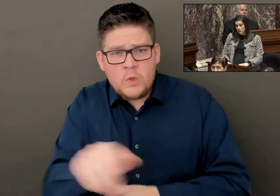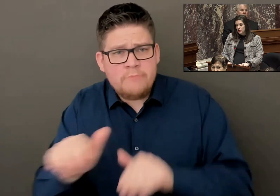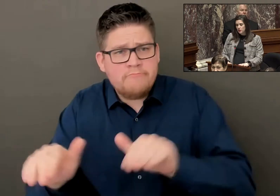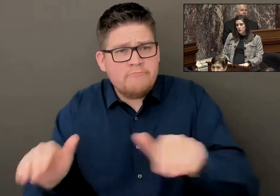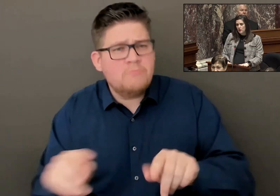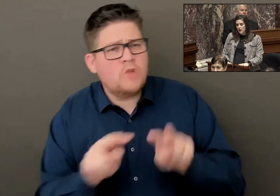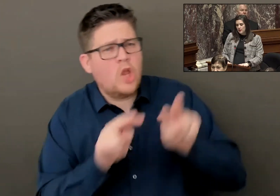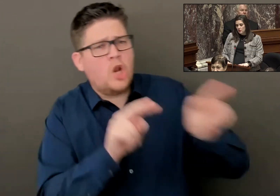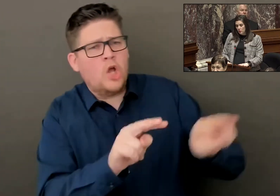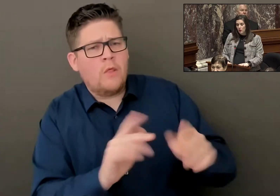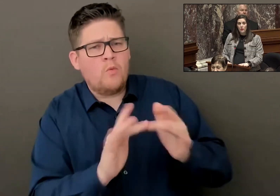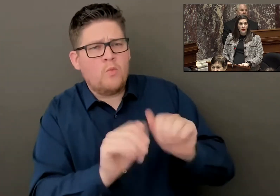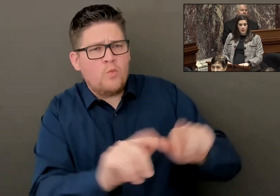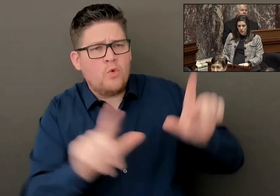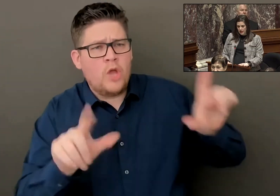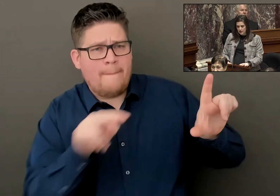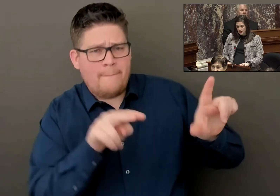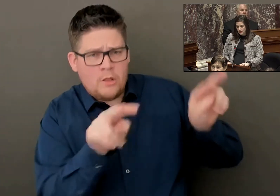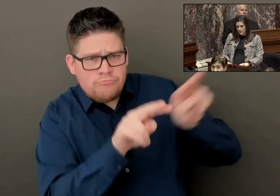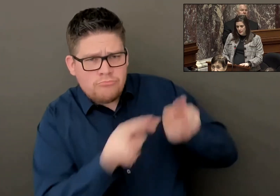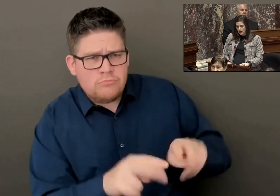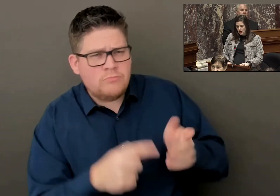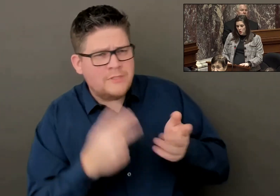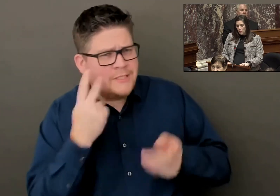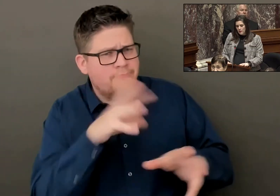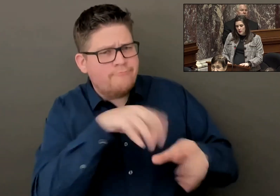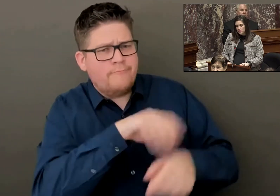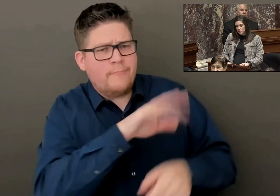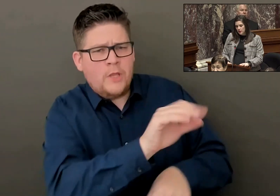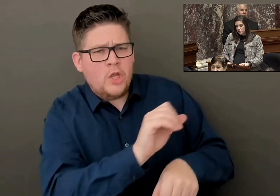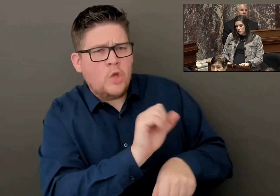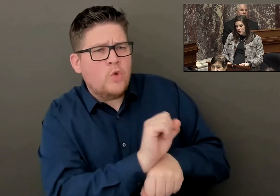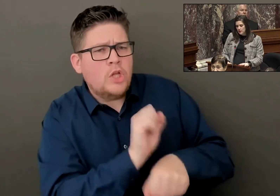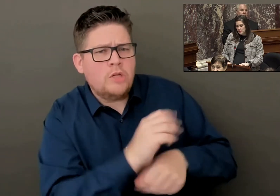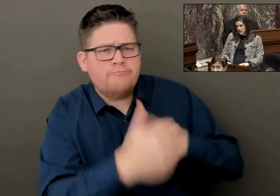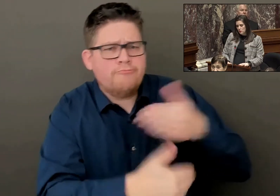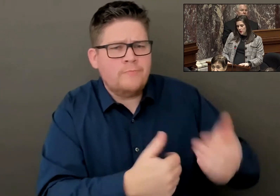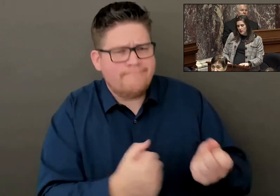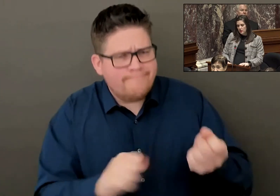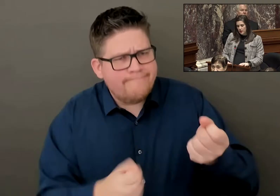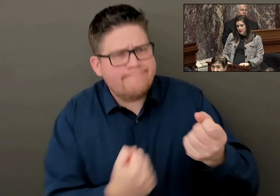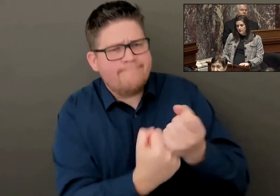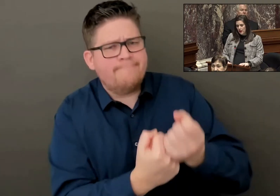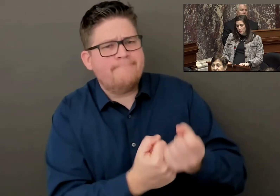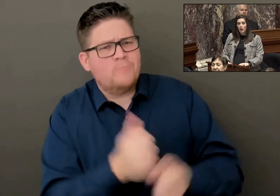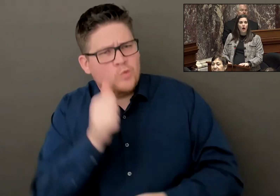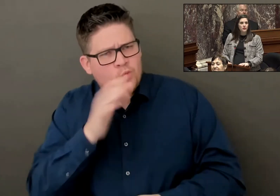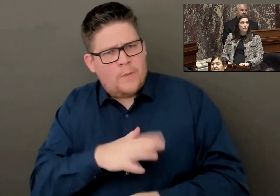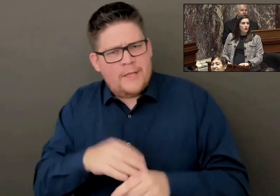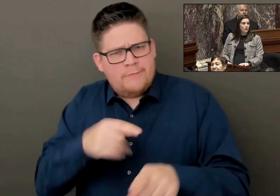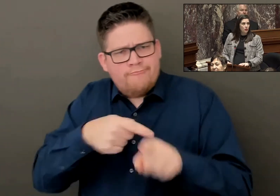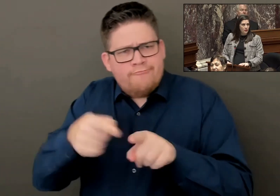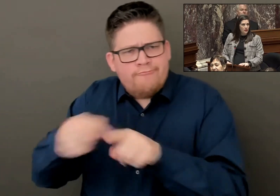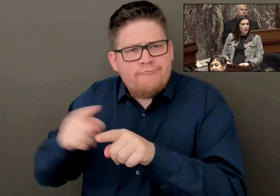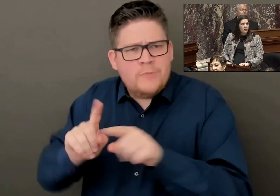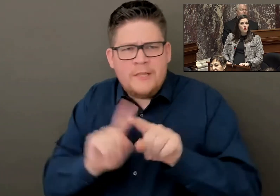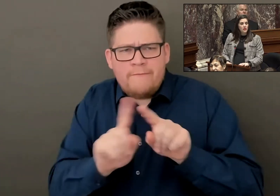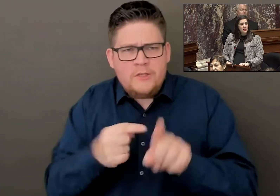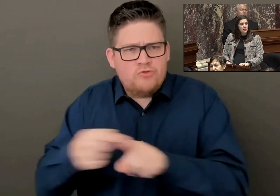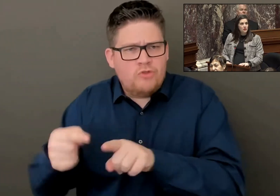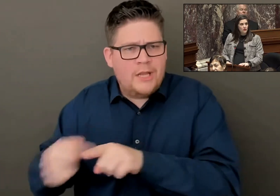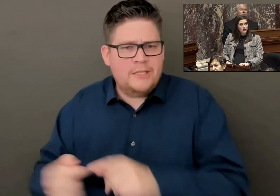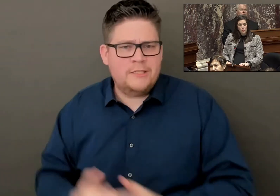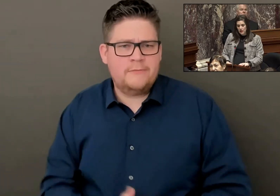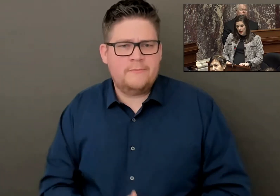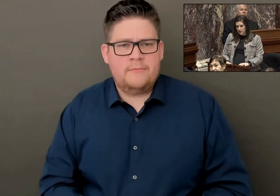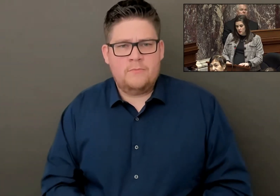can ensure to support women in trades. Women are starting to really see working in trades as a viable option for employment, so we need